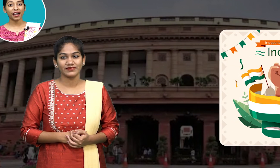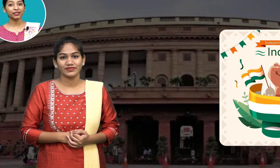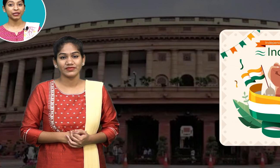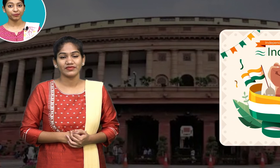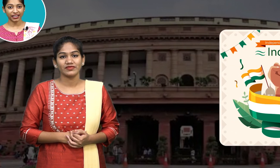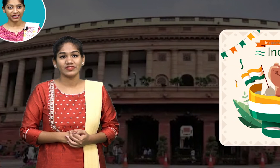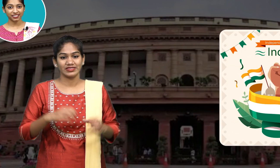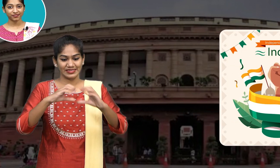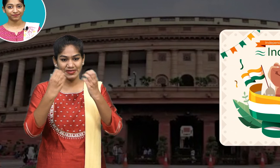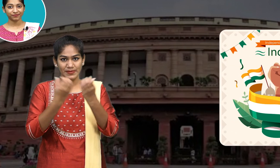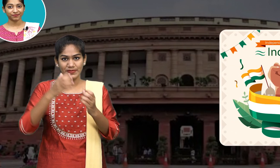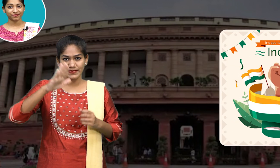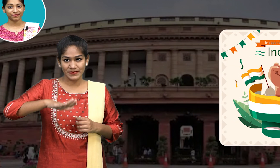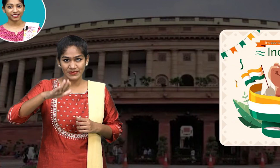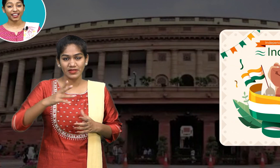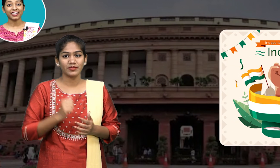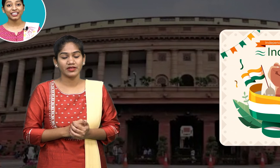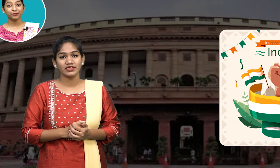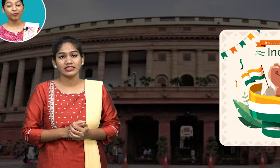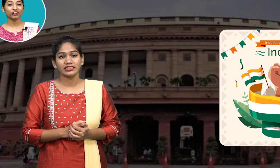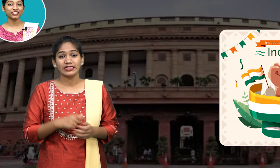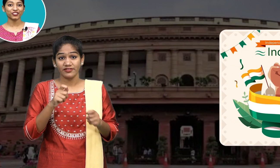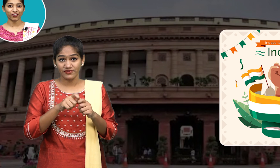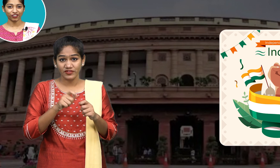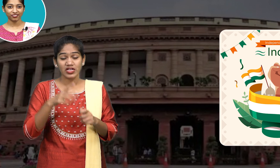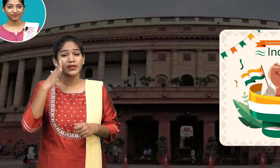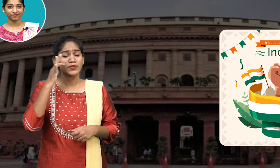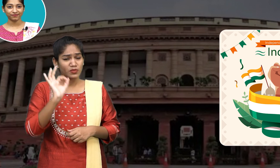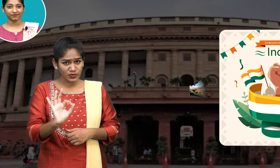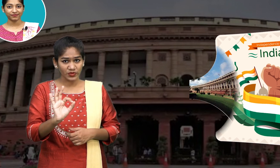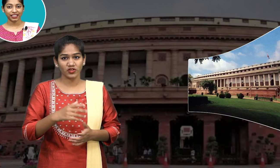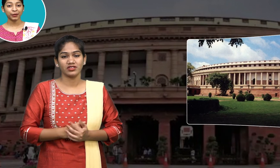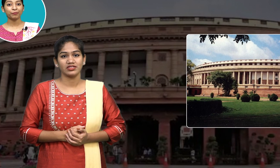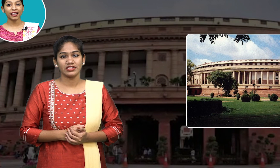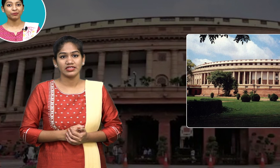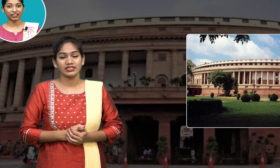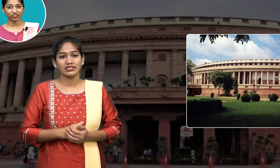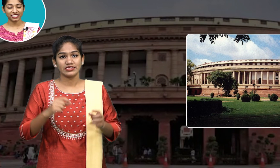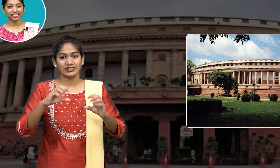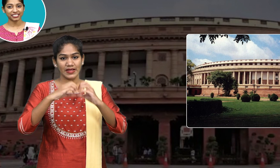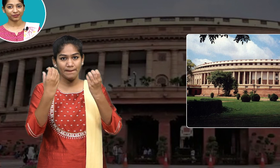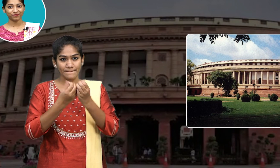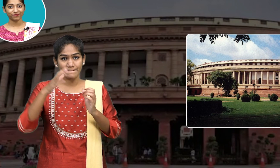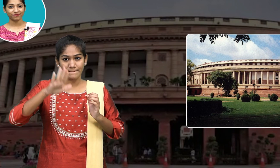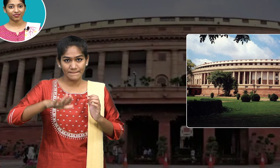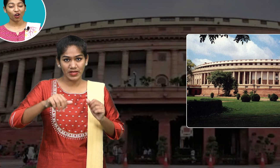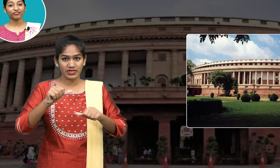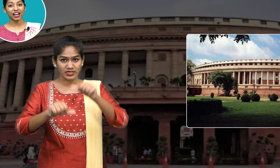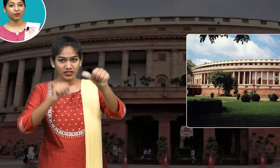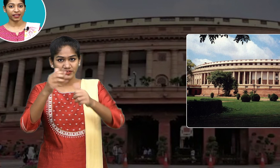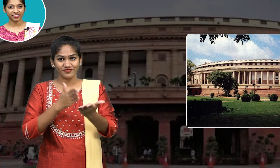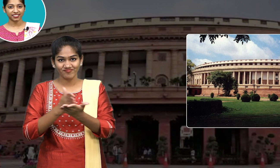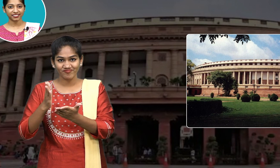The Parliament plays an important role in parliamentary system